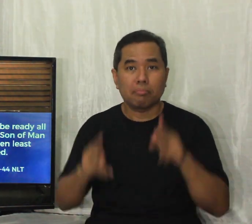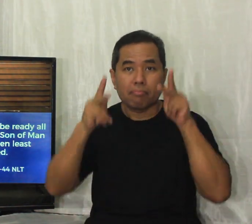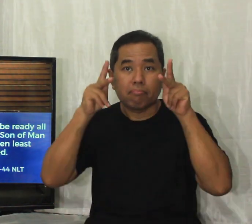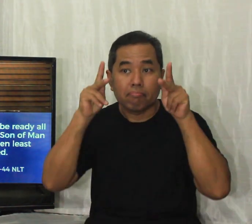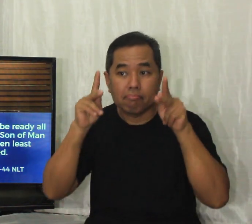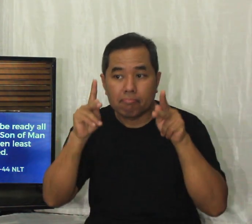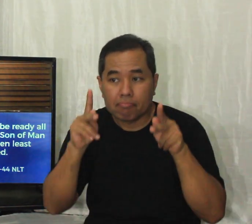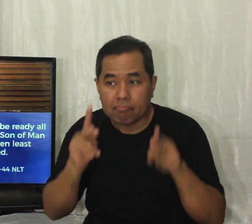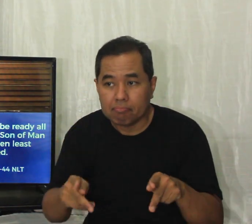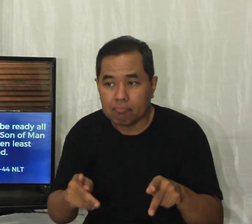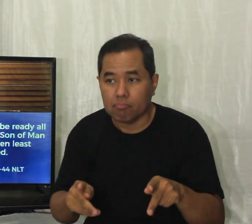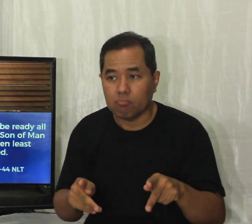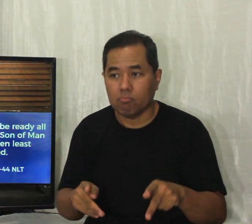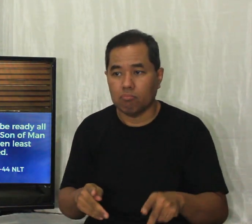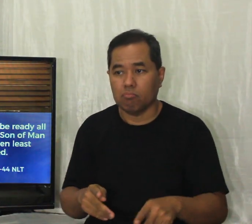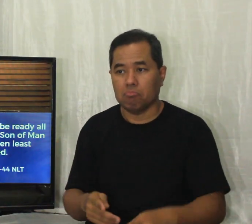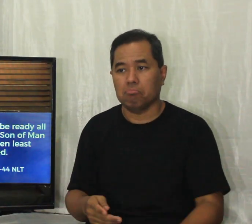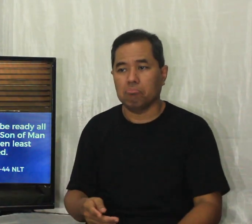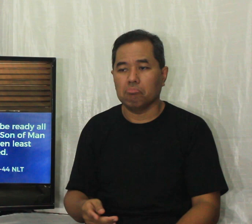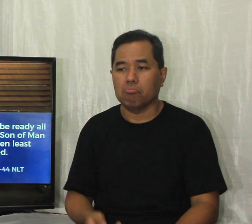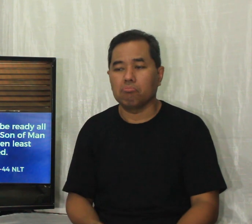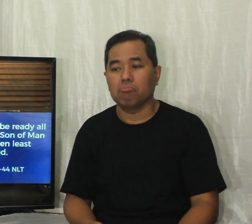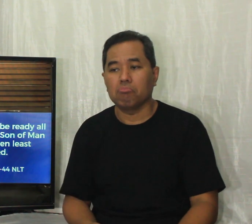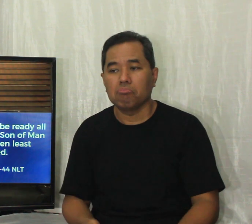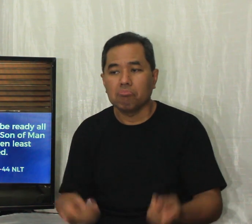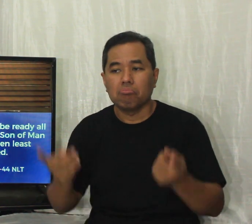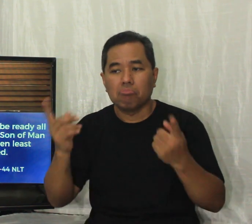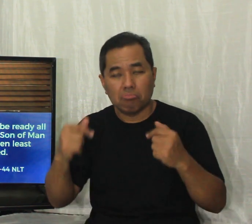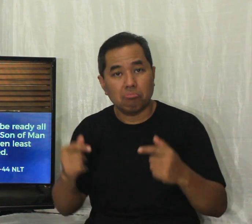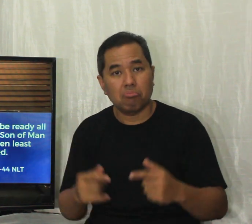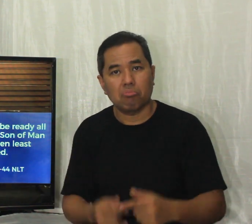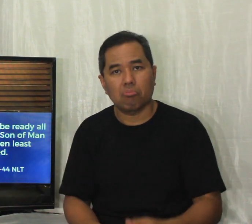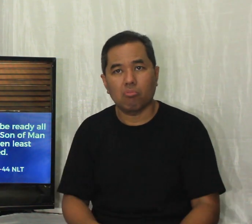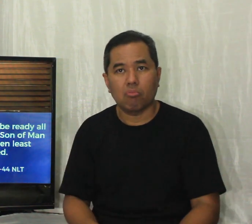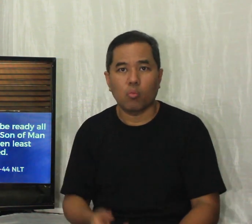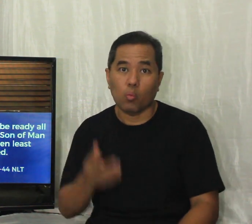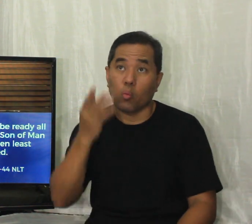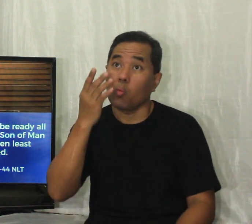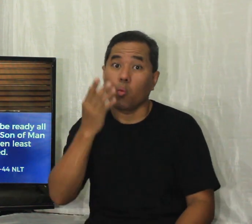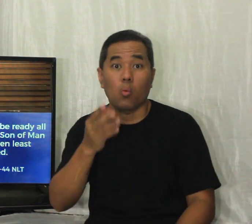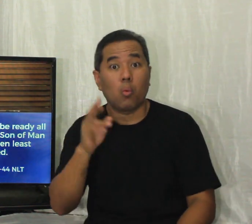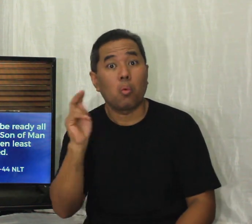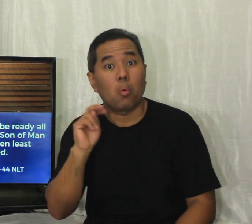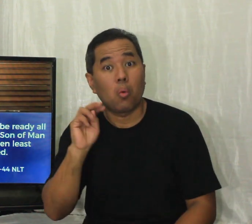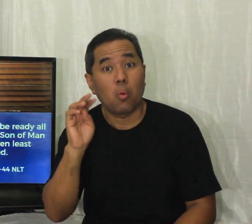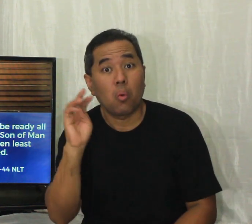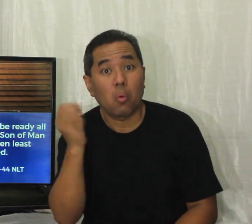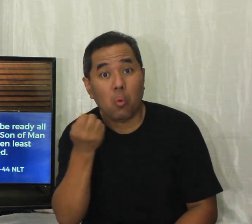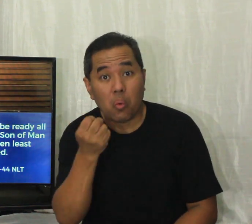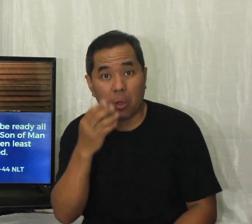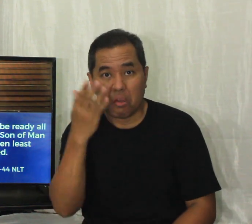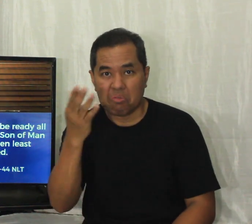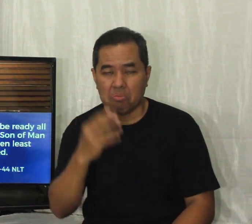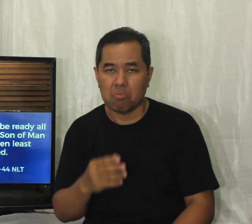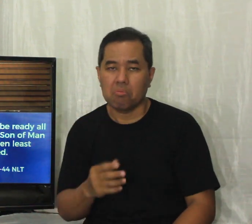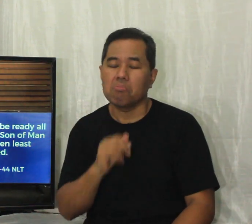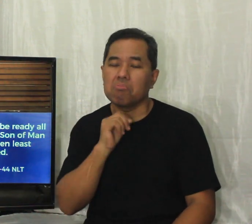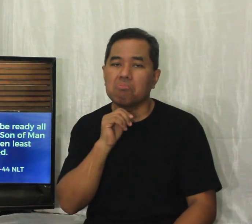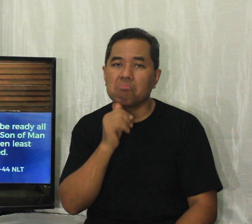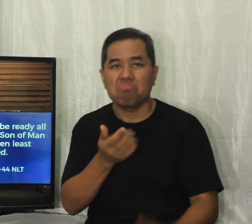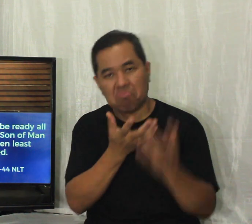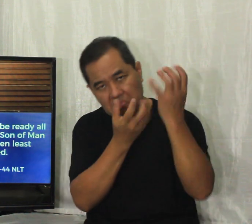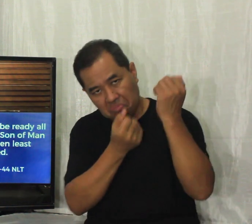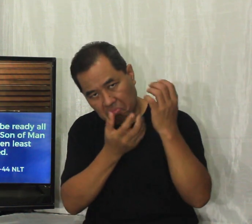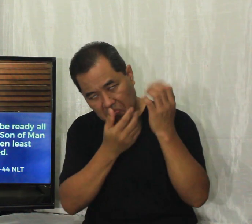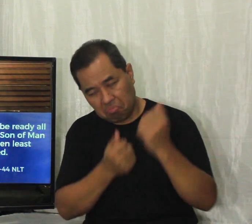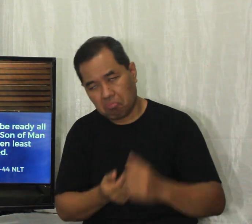like a thief. Hey, how many of you have ever had stuff stolen from you, right? Did they make an appointment? Did they say, hey, I'm going to come into your house later